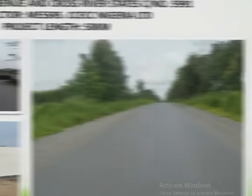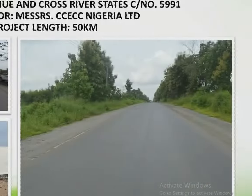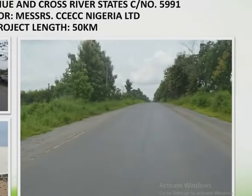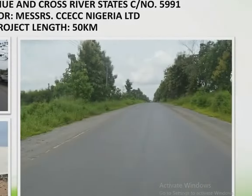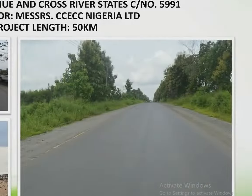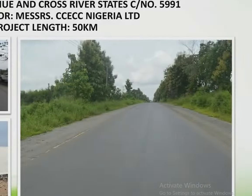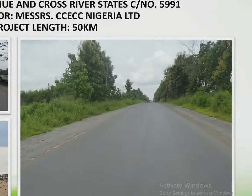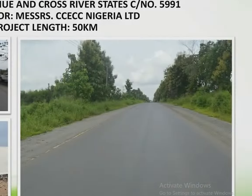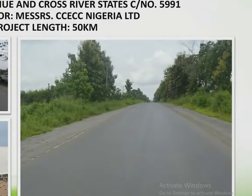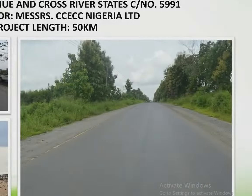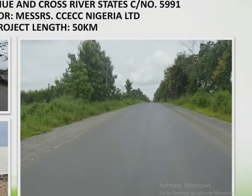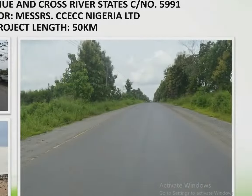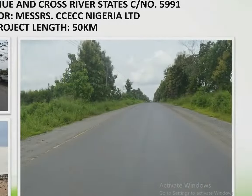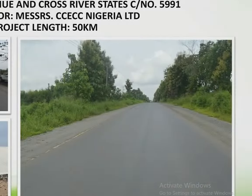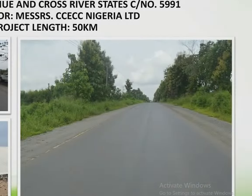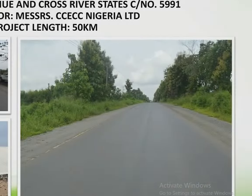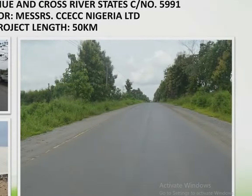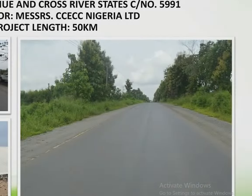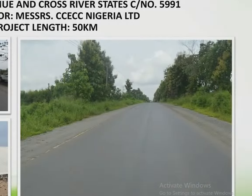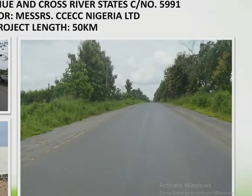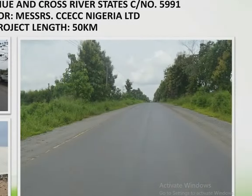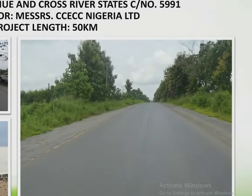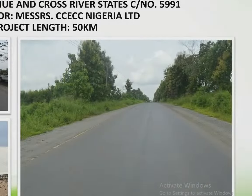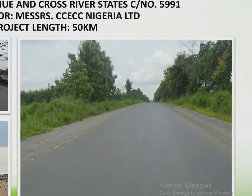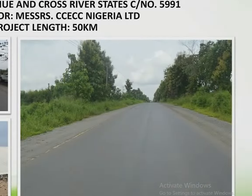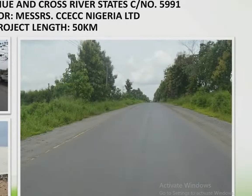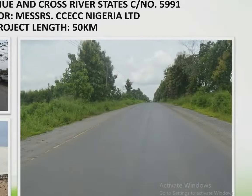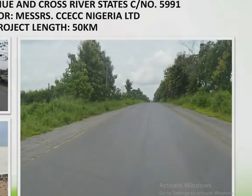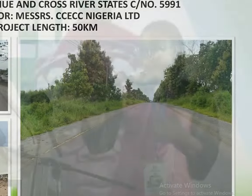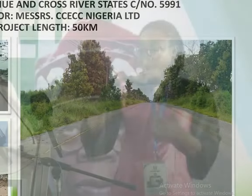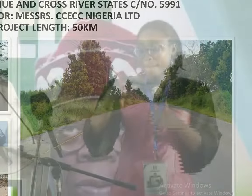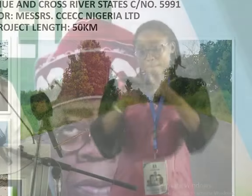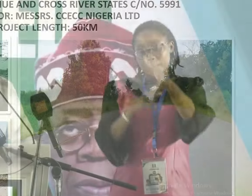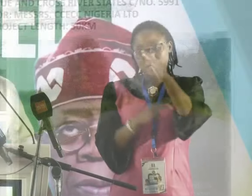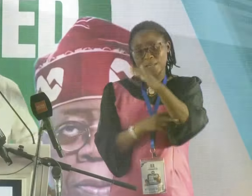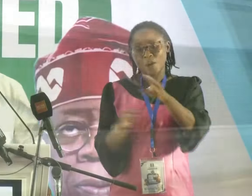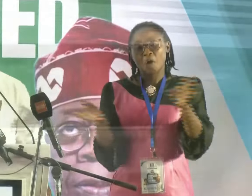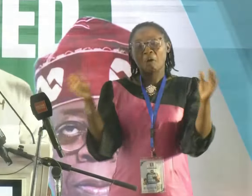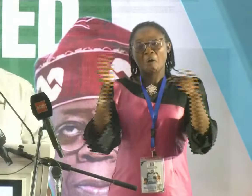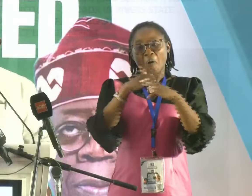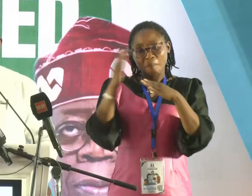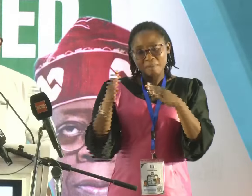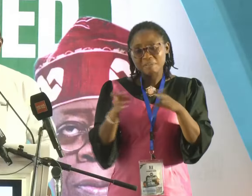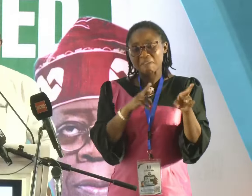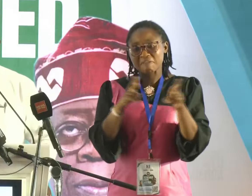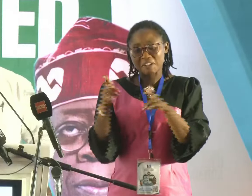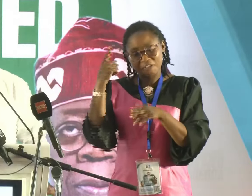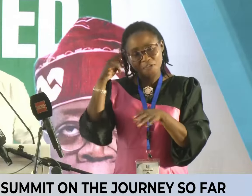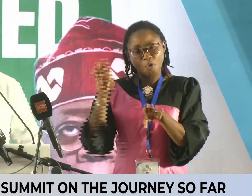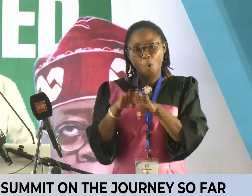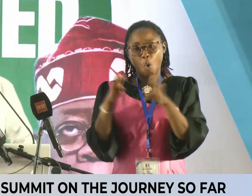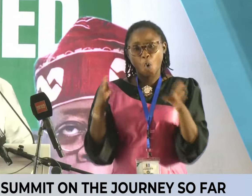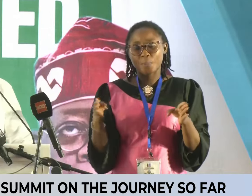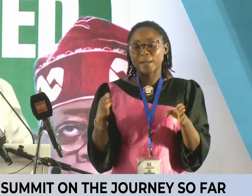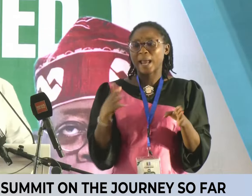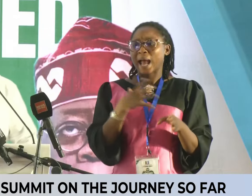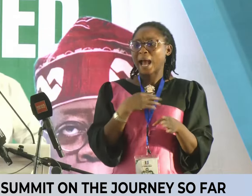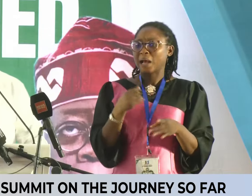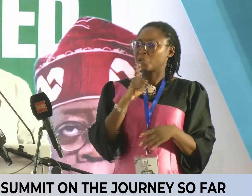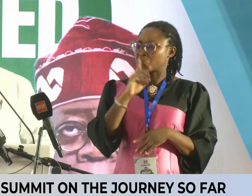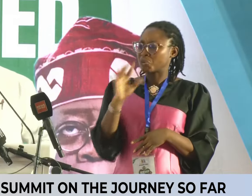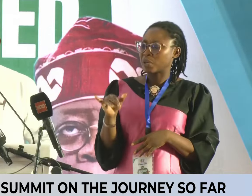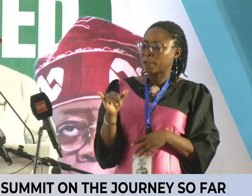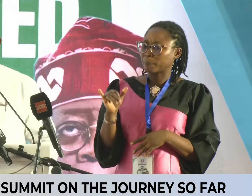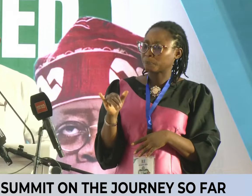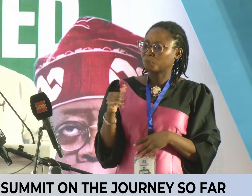my state, we have the Akwaha Bridge. Is completed and is ready for commissioning. And of